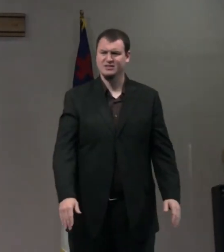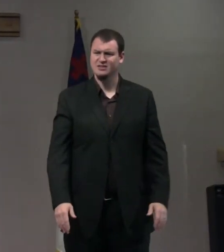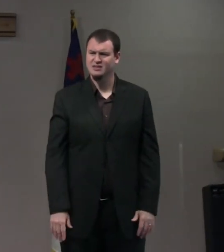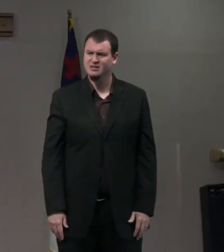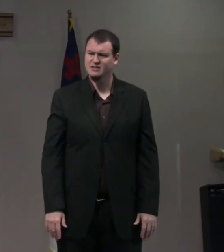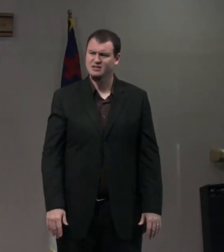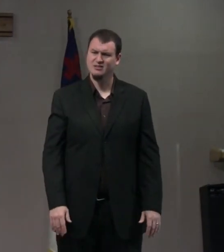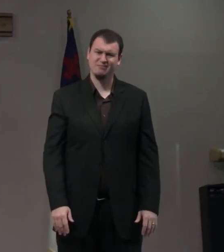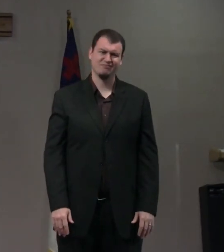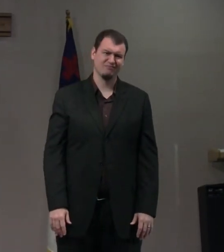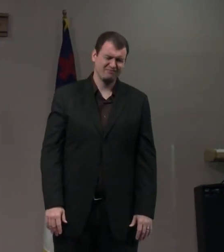servant.